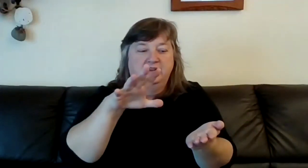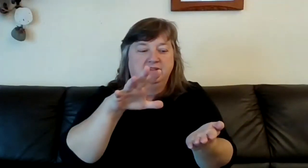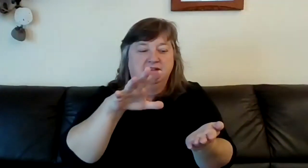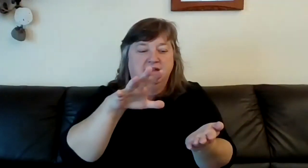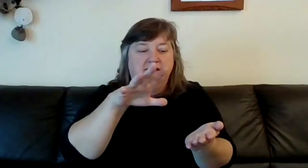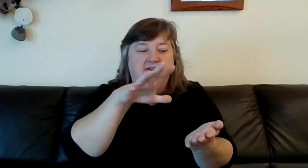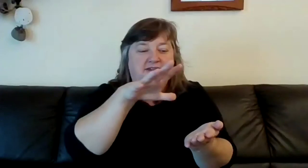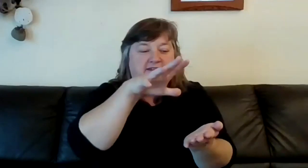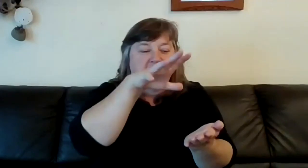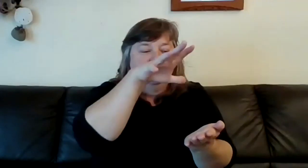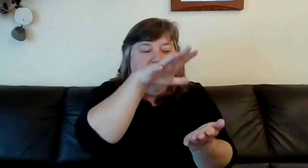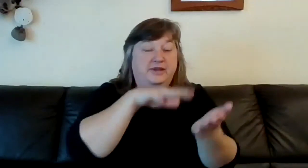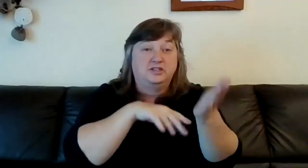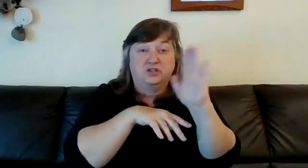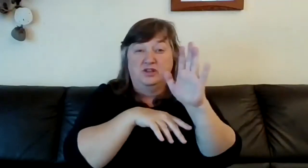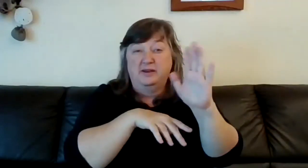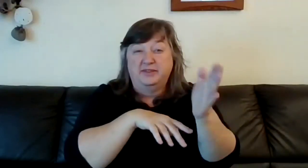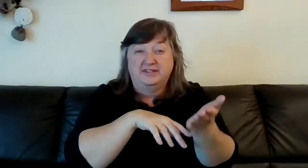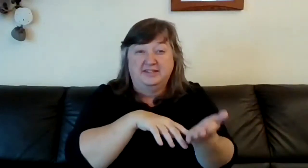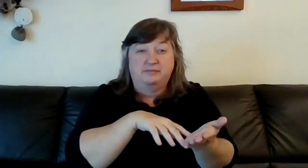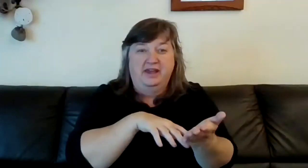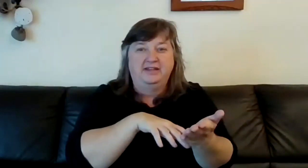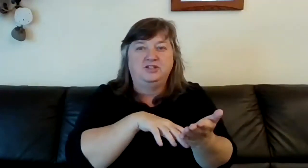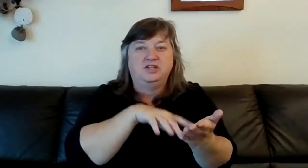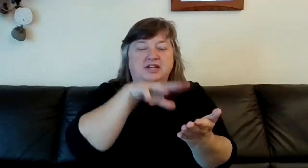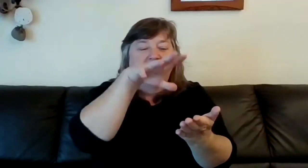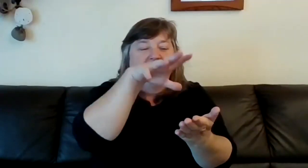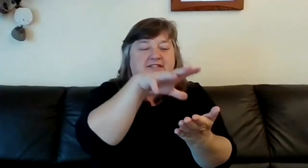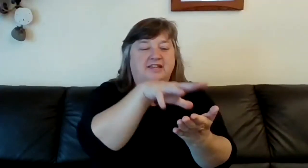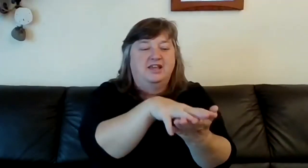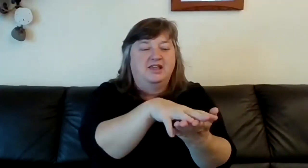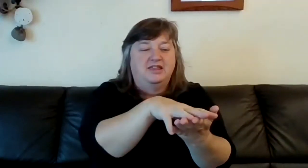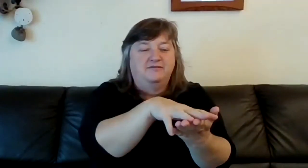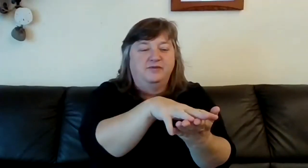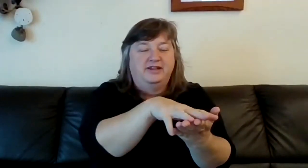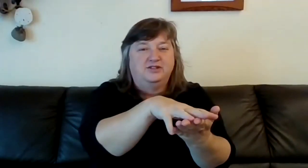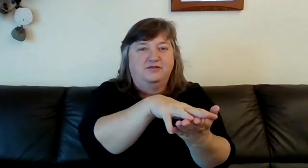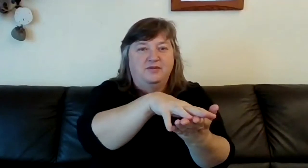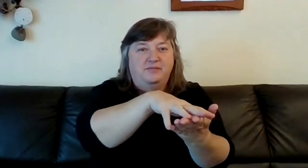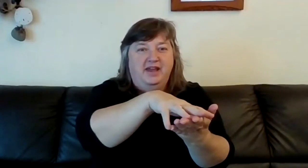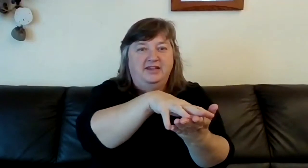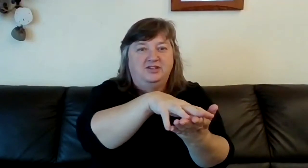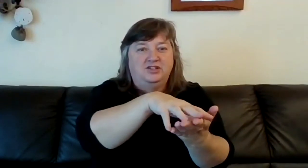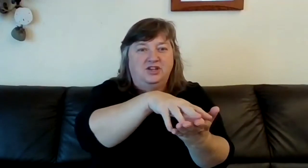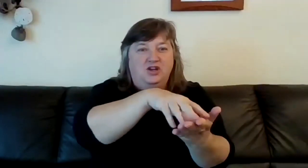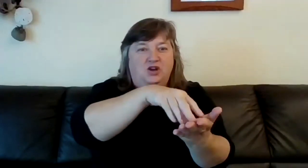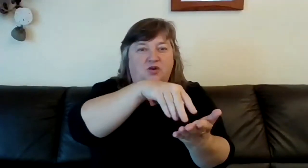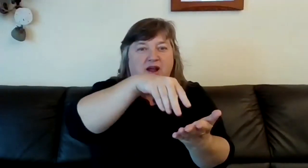hand takes the information. So you think about this as the page, takes the information from the page, grabs